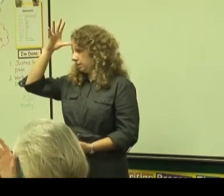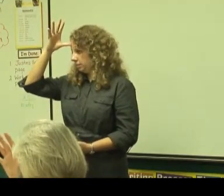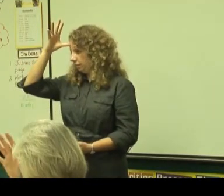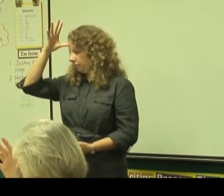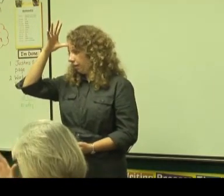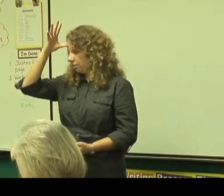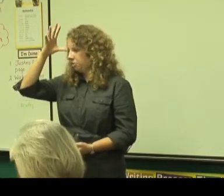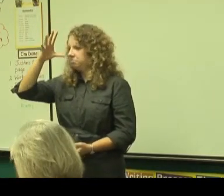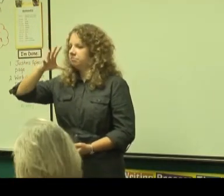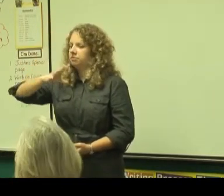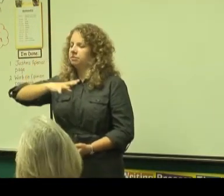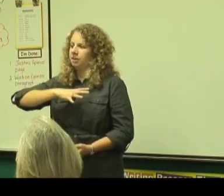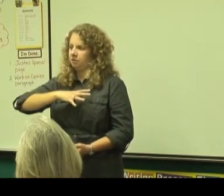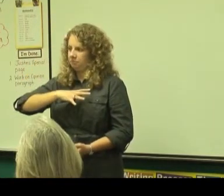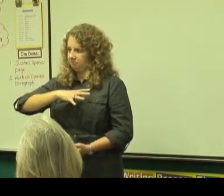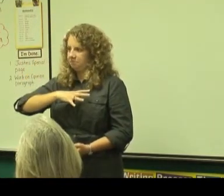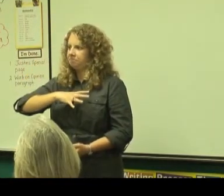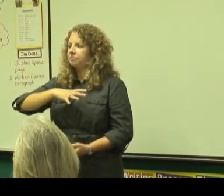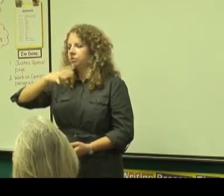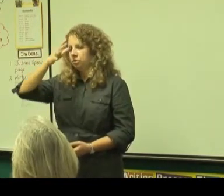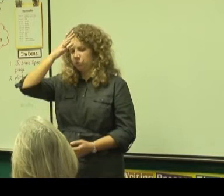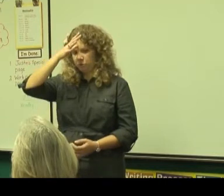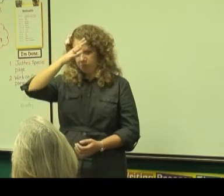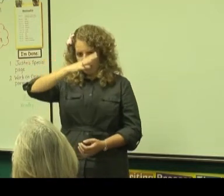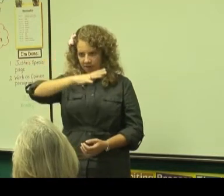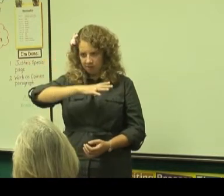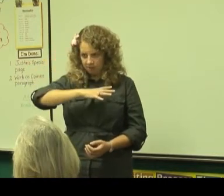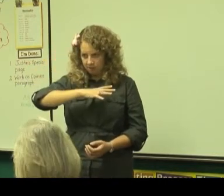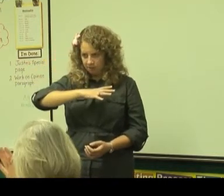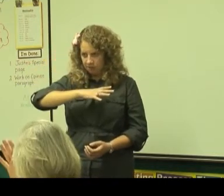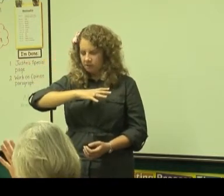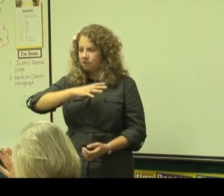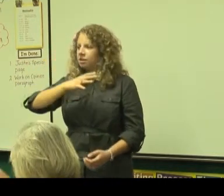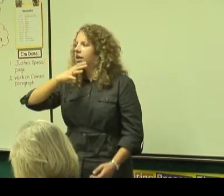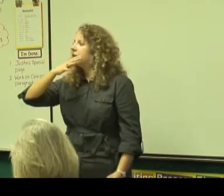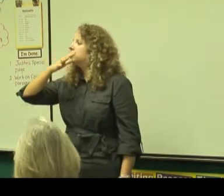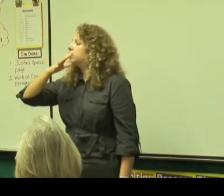is like father, down. So man and woman.